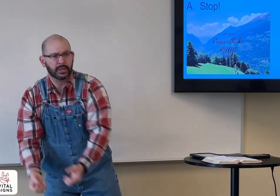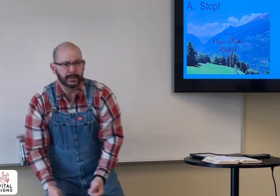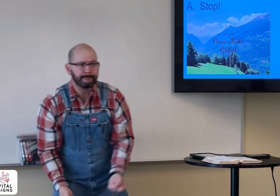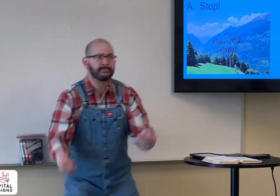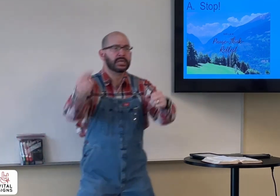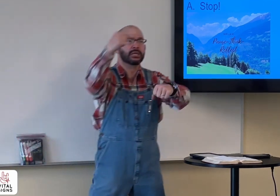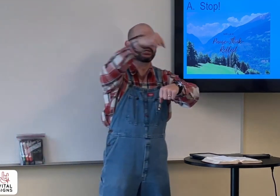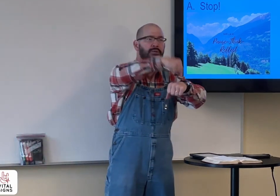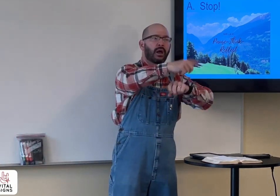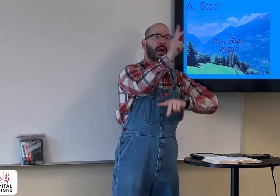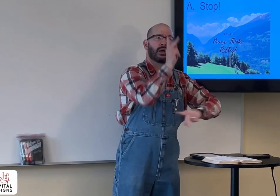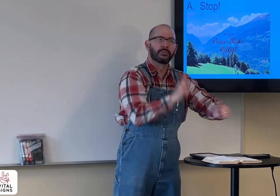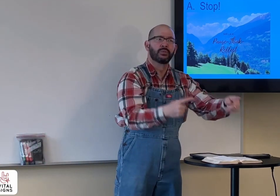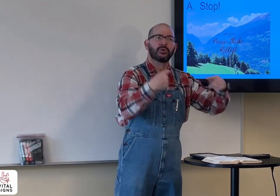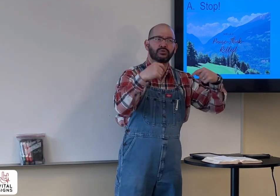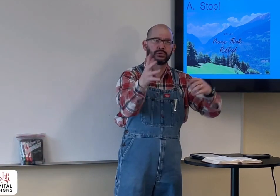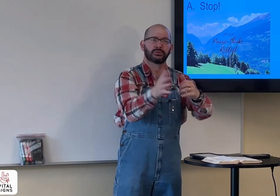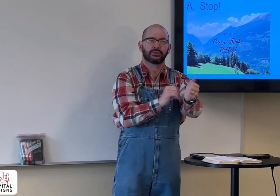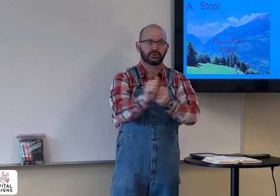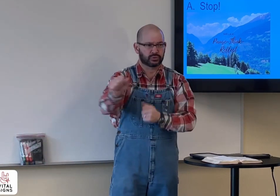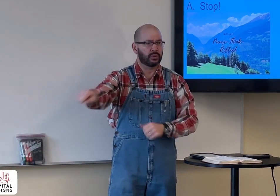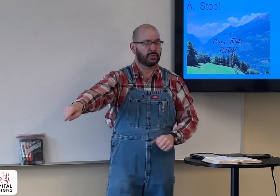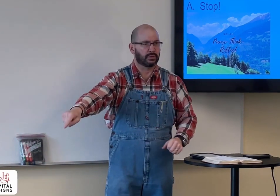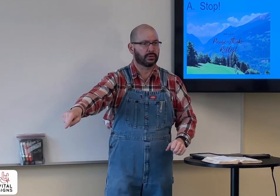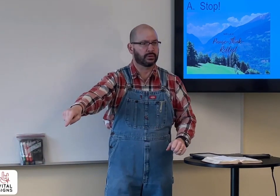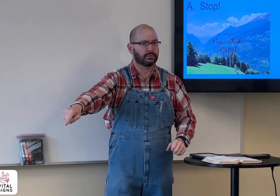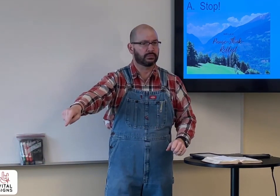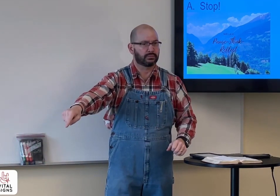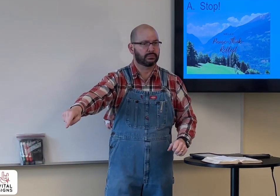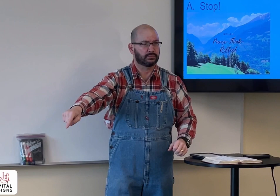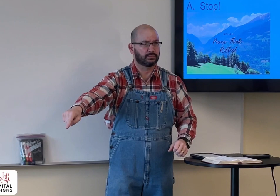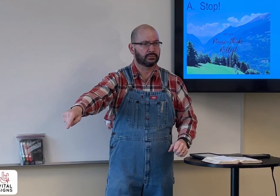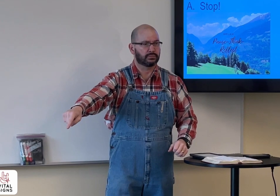attack Jerusalem, and people tried to destroy the city of God.